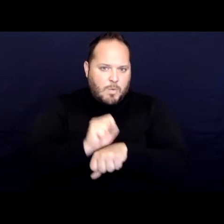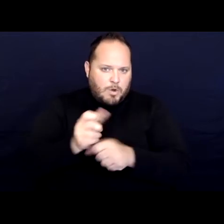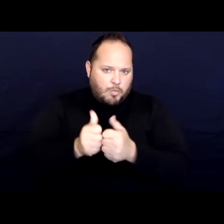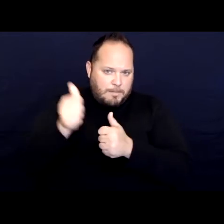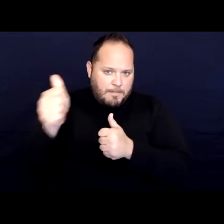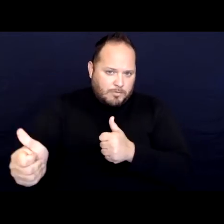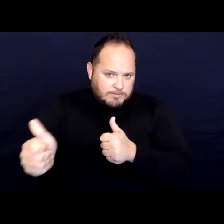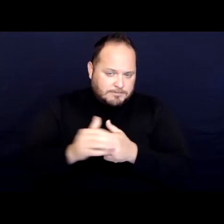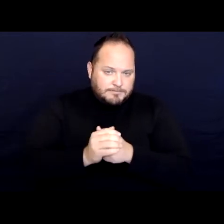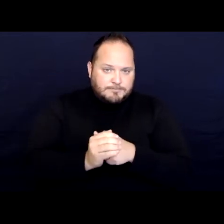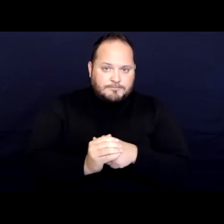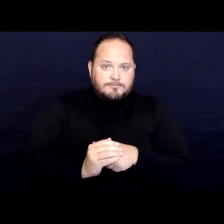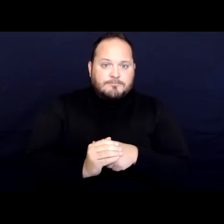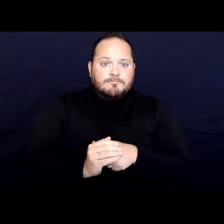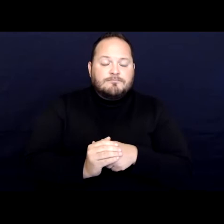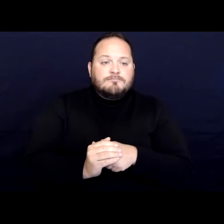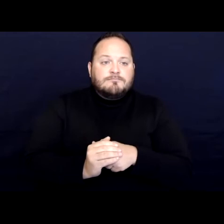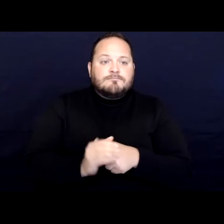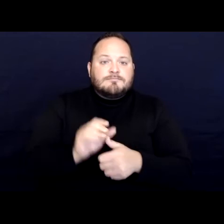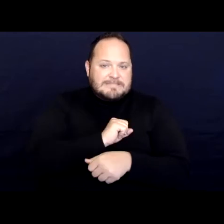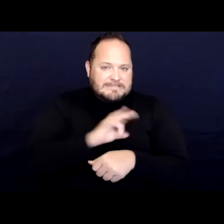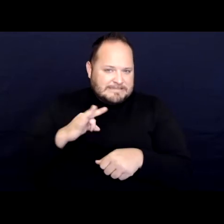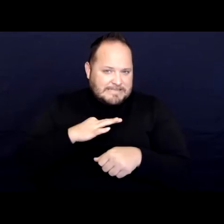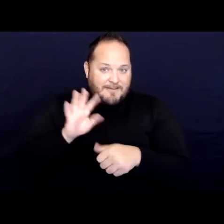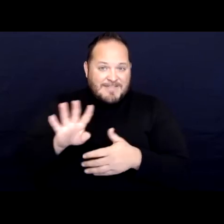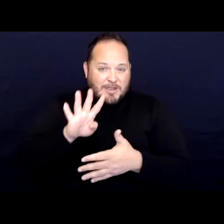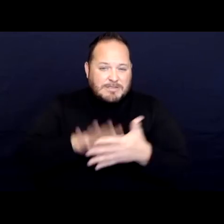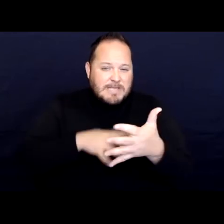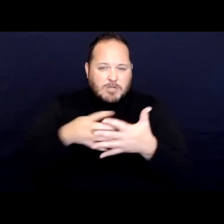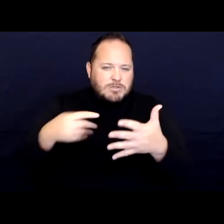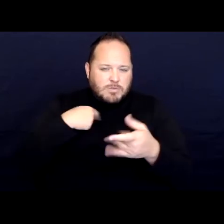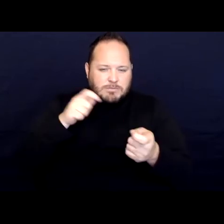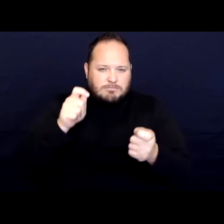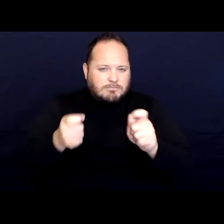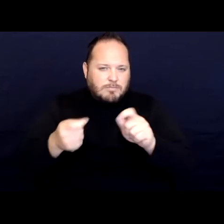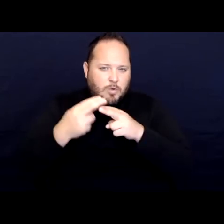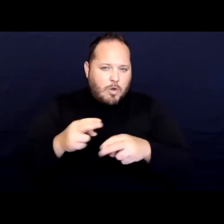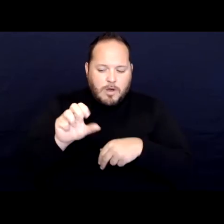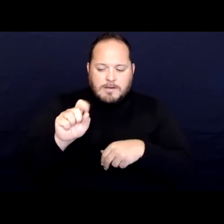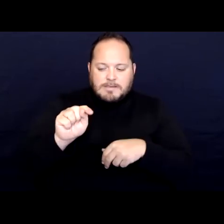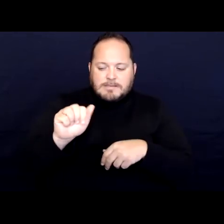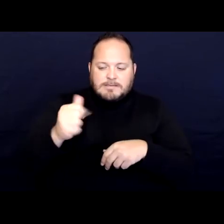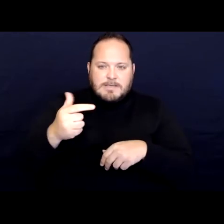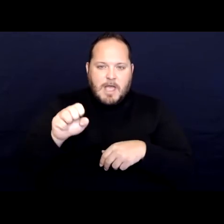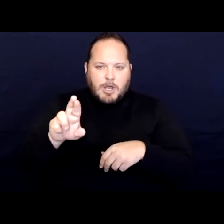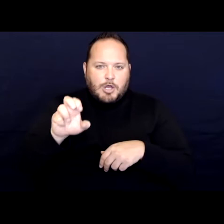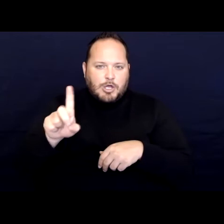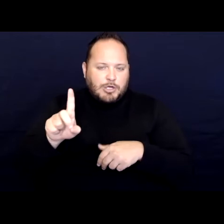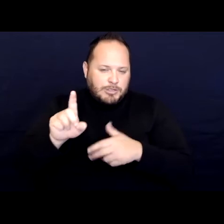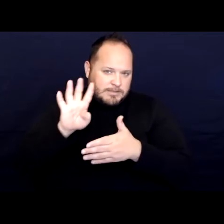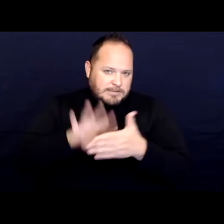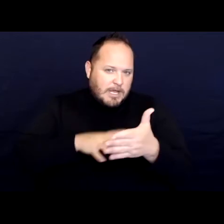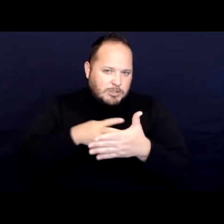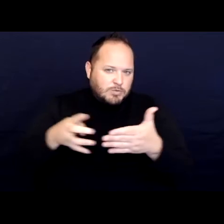um, staggered schedules at first to sort of transition out of the office. We had to